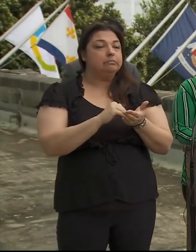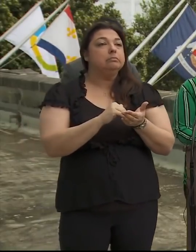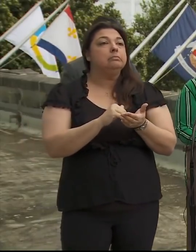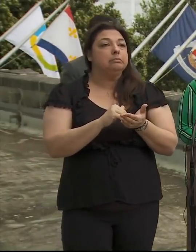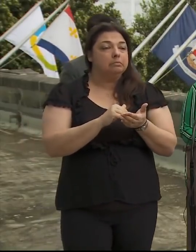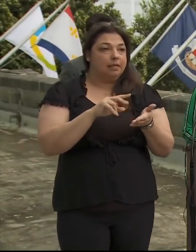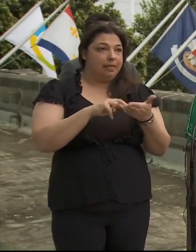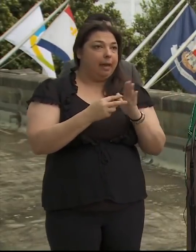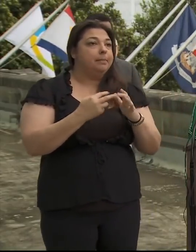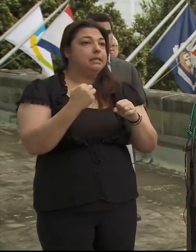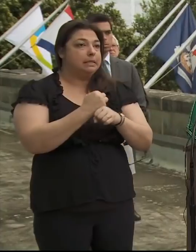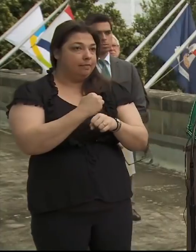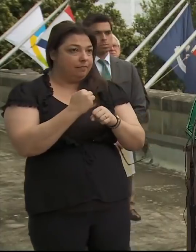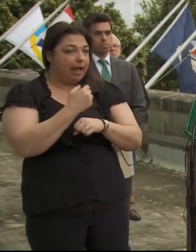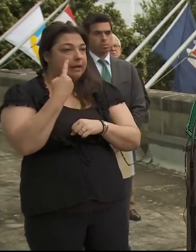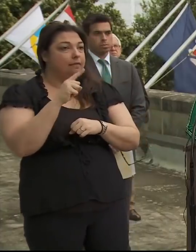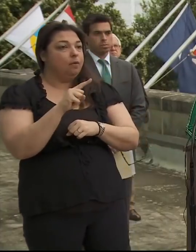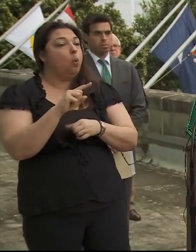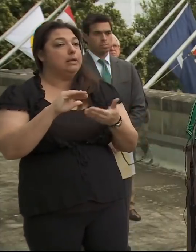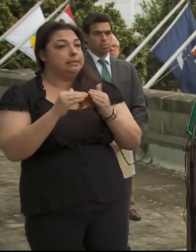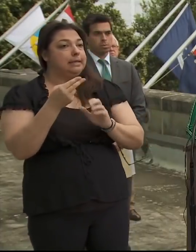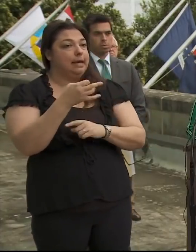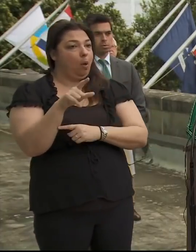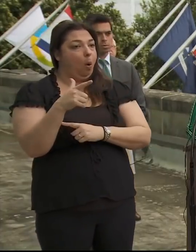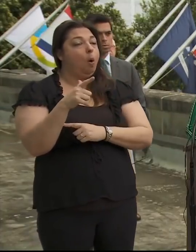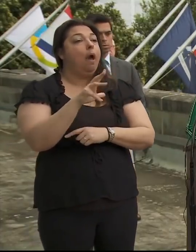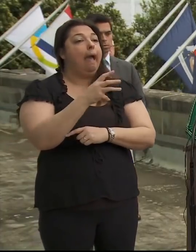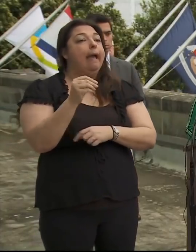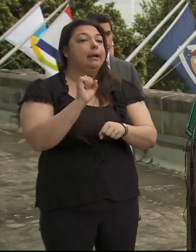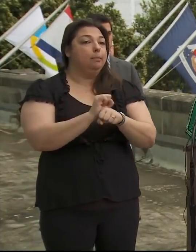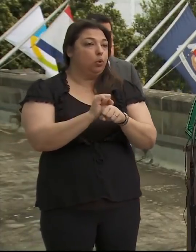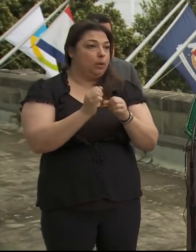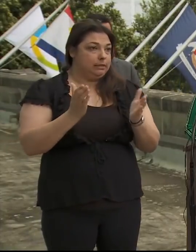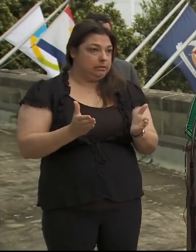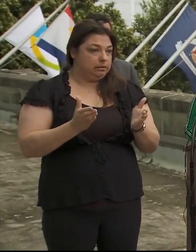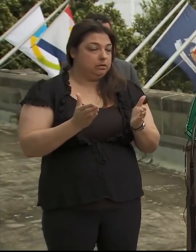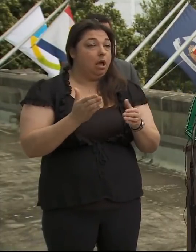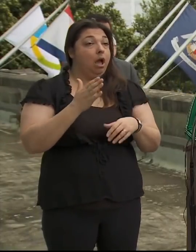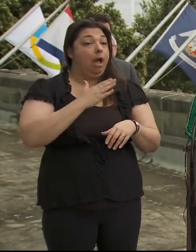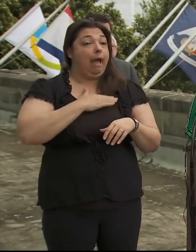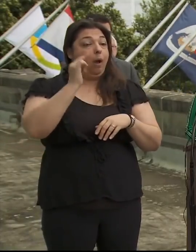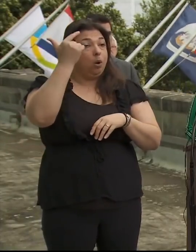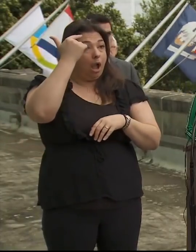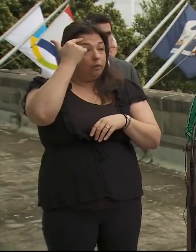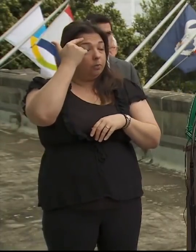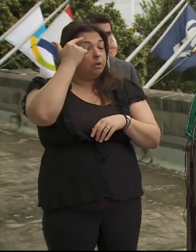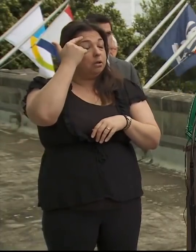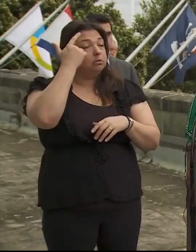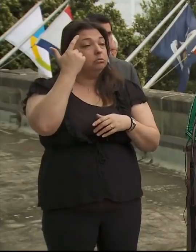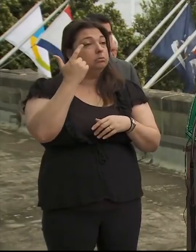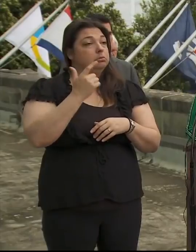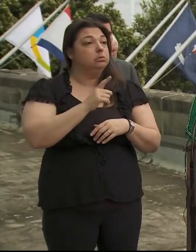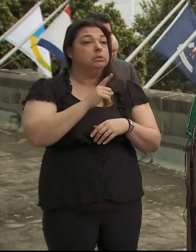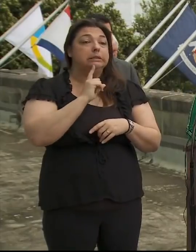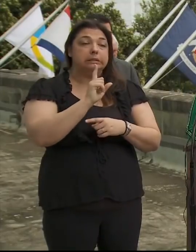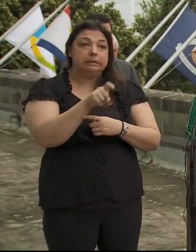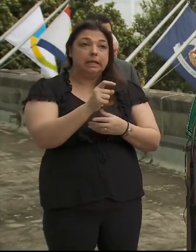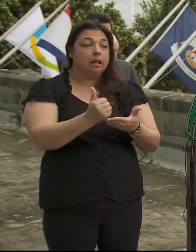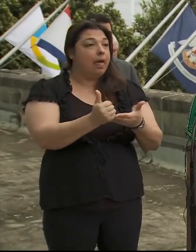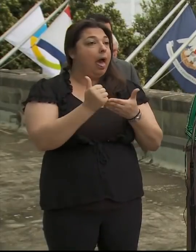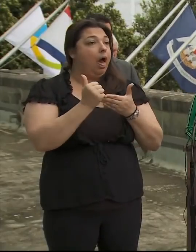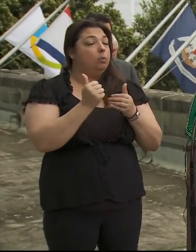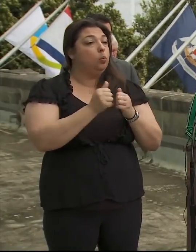that I'm fighting for City Hall and City Hall employees as well. Our government we're really going to need the help